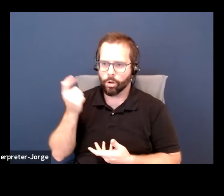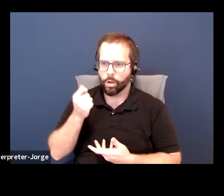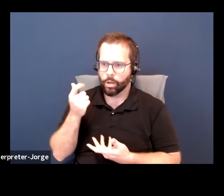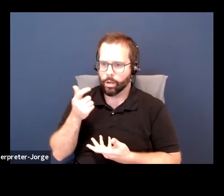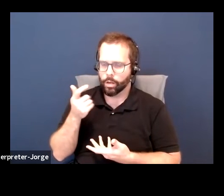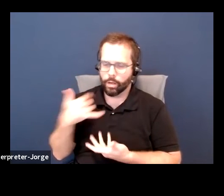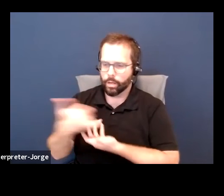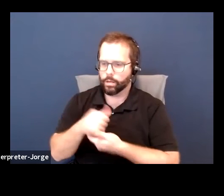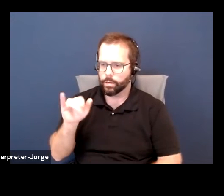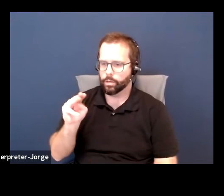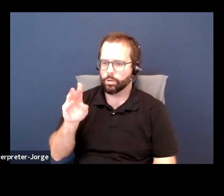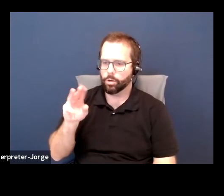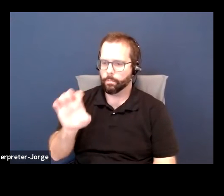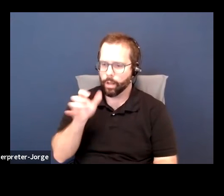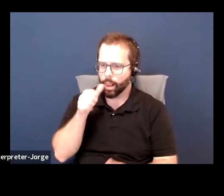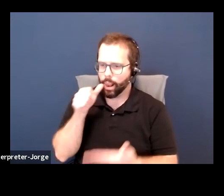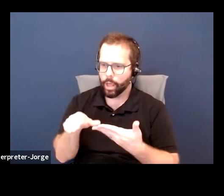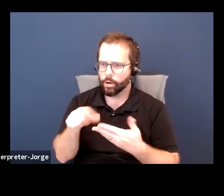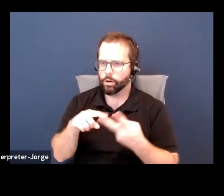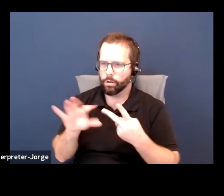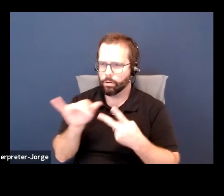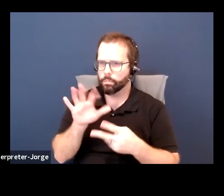as well as one of my Social Security.